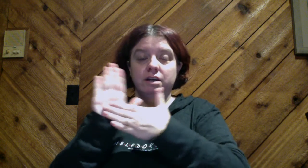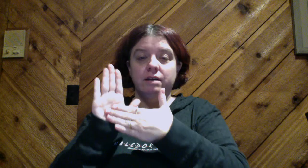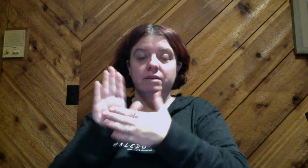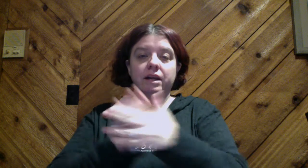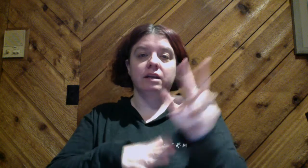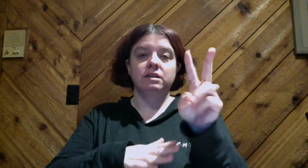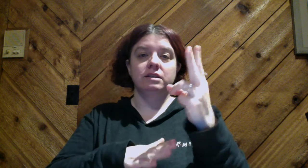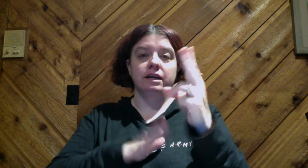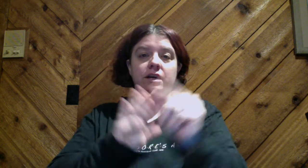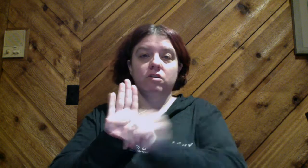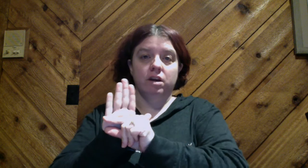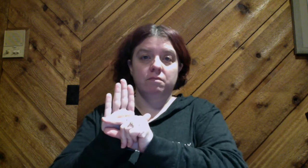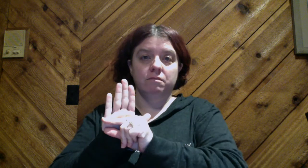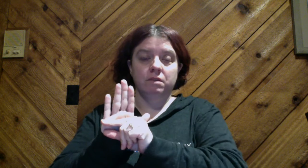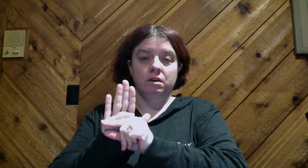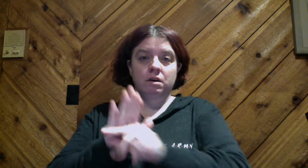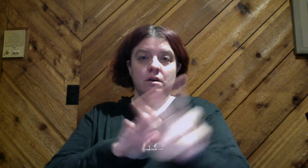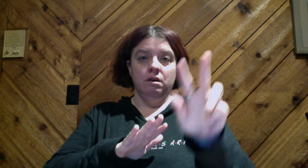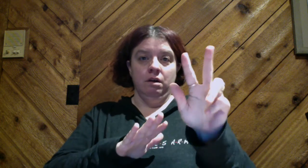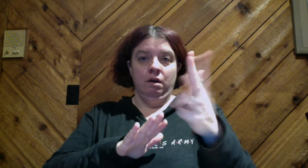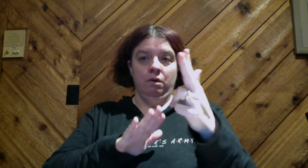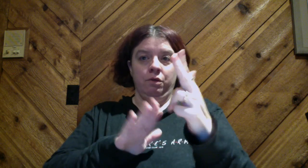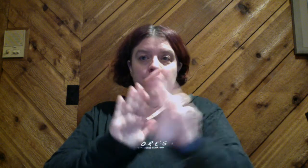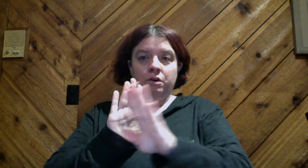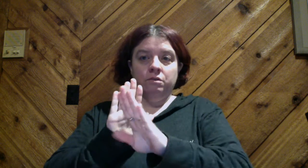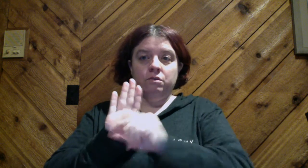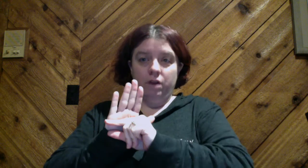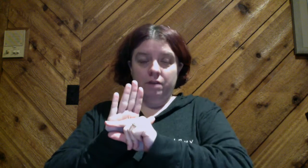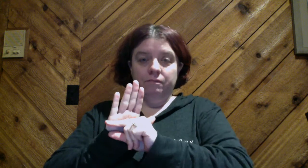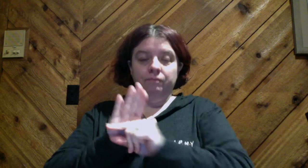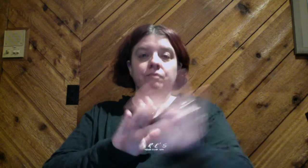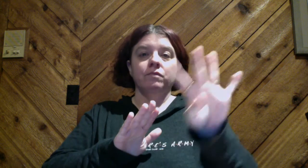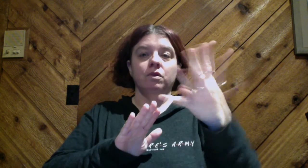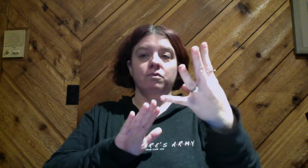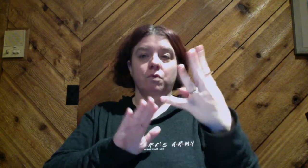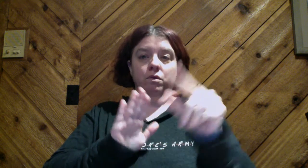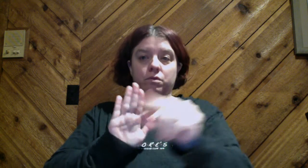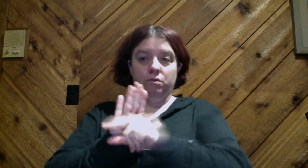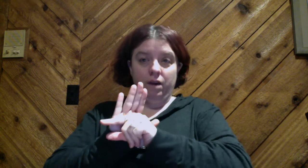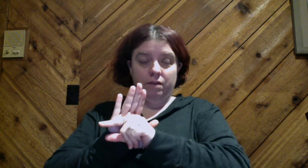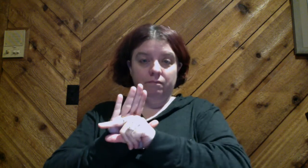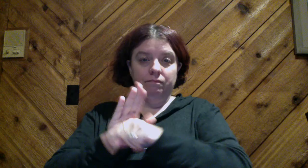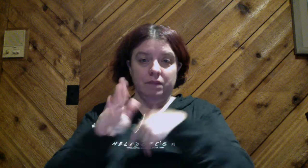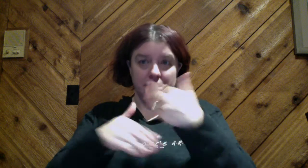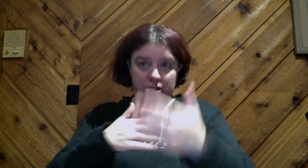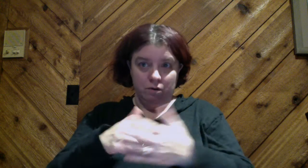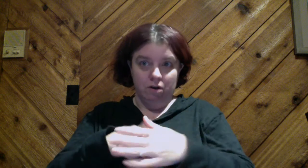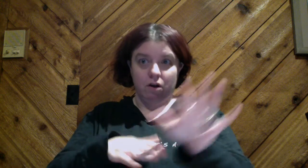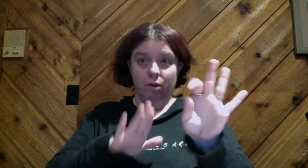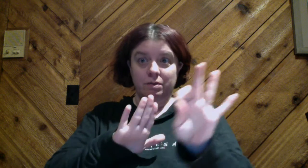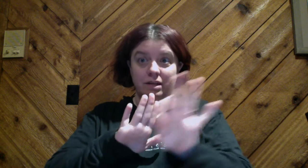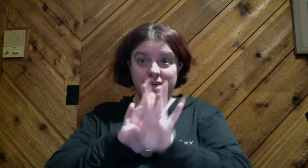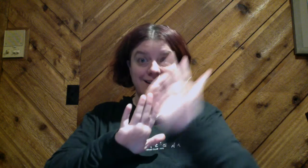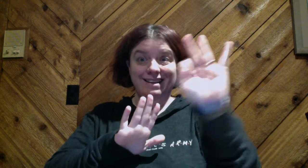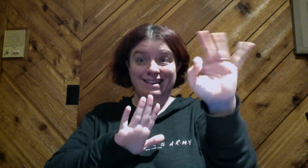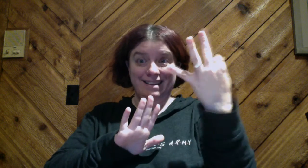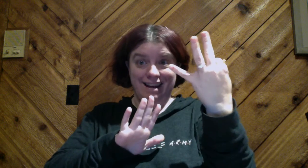non-dominant hand. Second grade, third grade, fourth grade, and so on, all the way up to